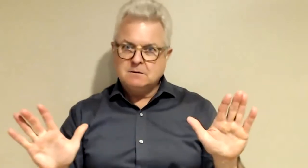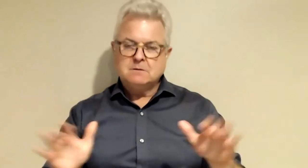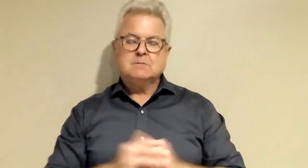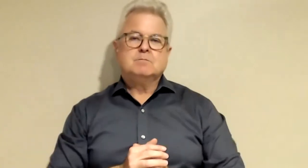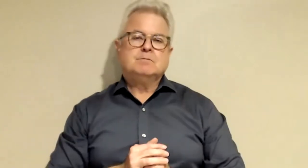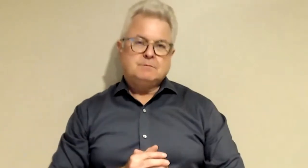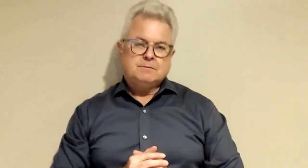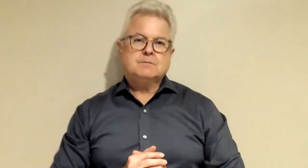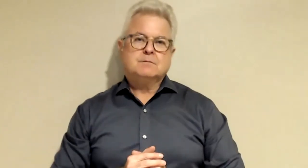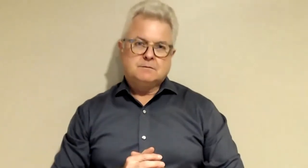happen.